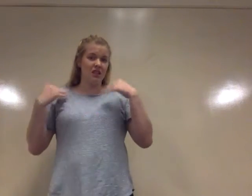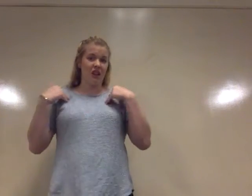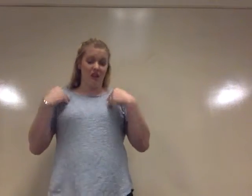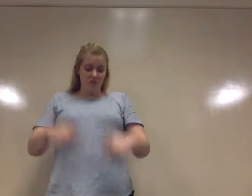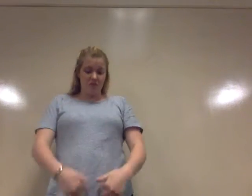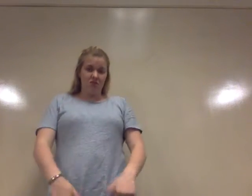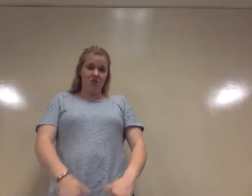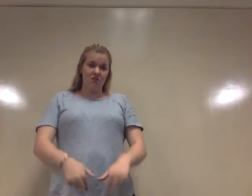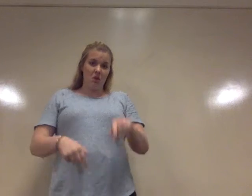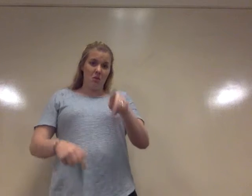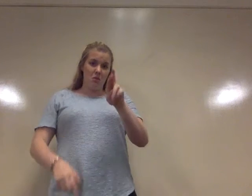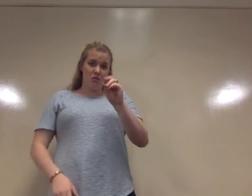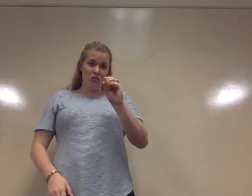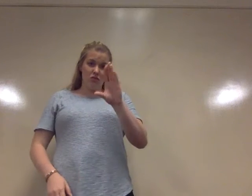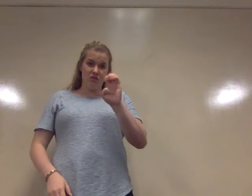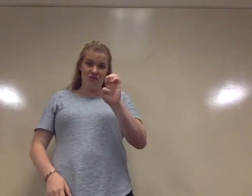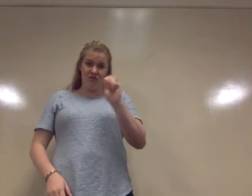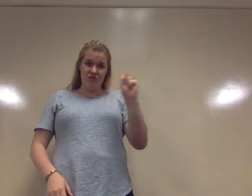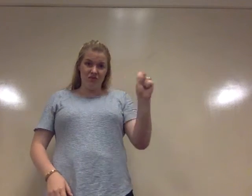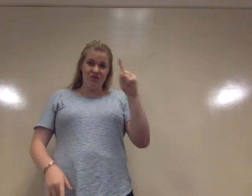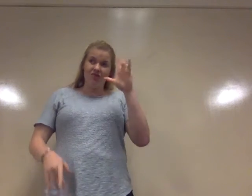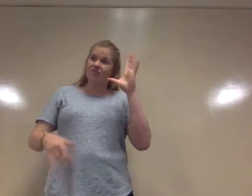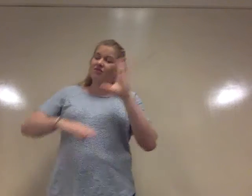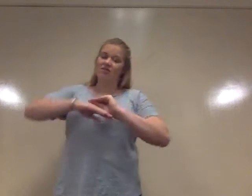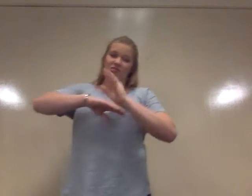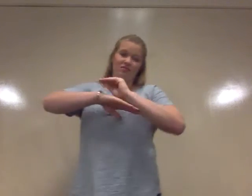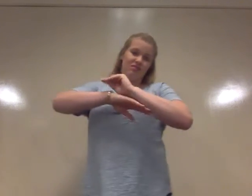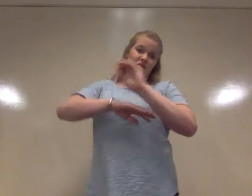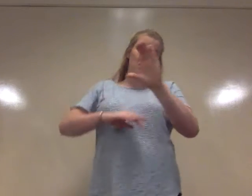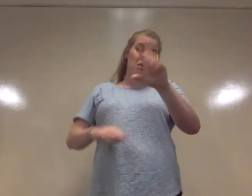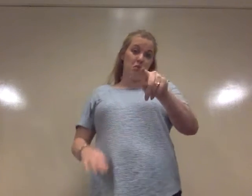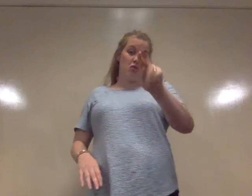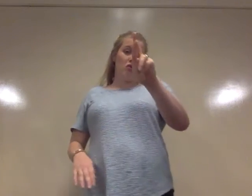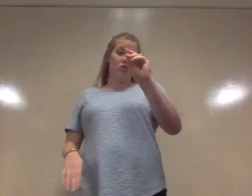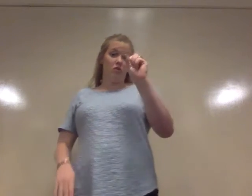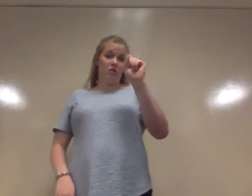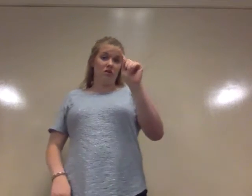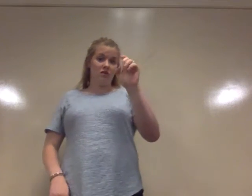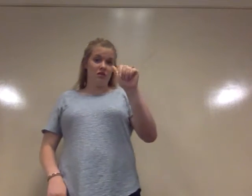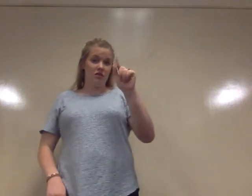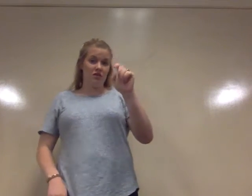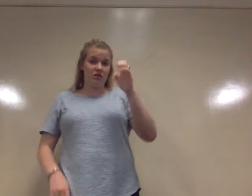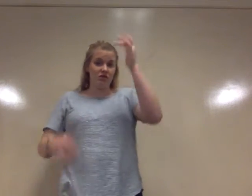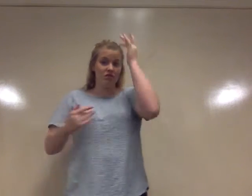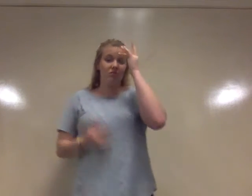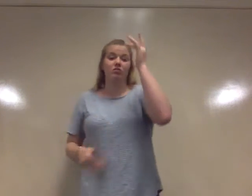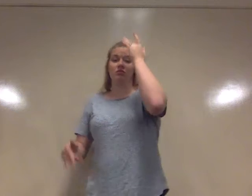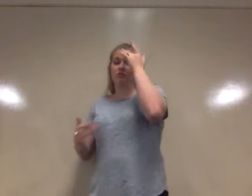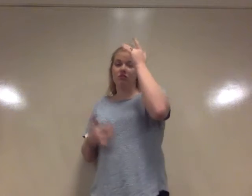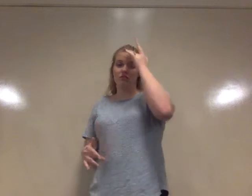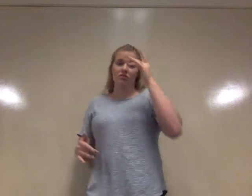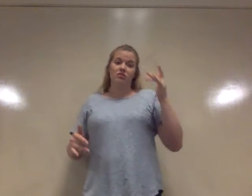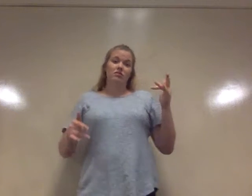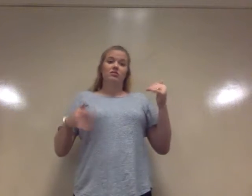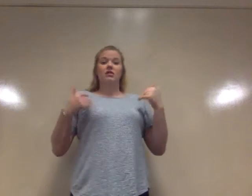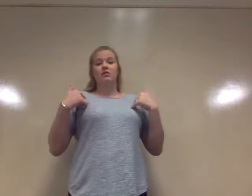red and processed meat. On arteriosclerosis and cancer and autoimmune disease. We have unprecedented amount of type 2 diabetes in our children, and we're